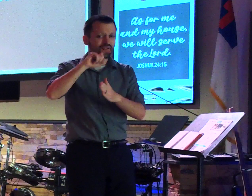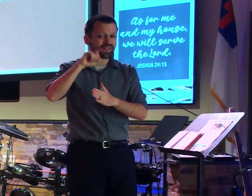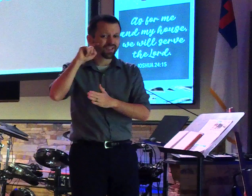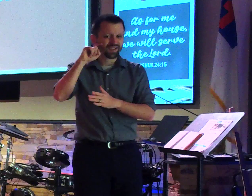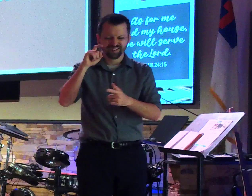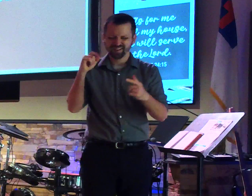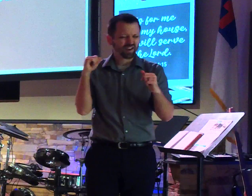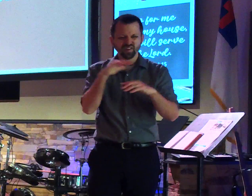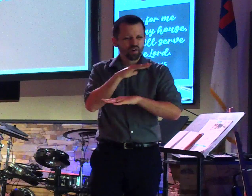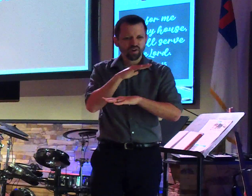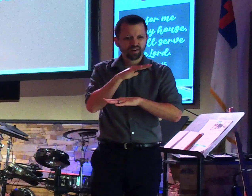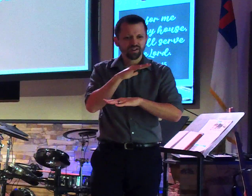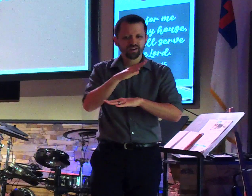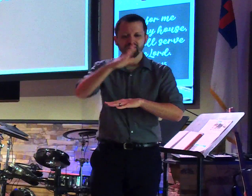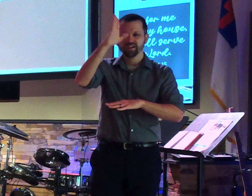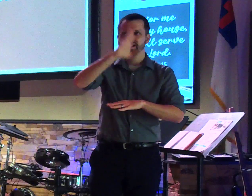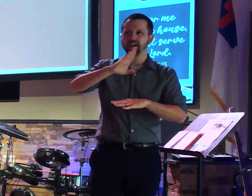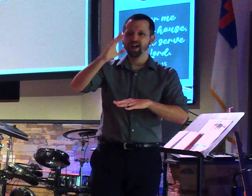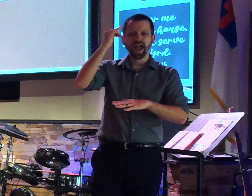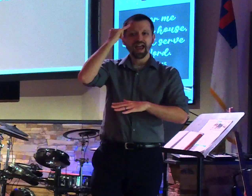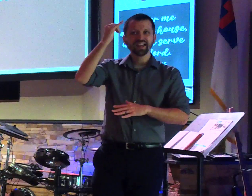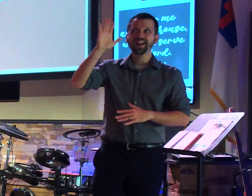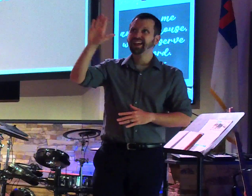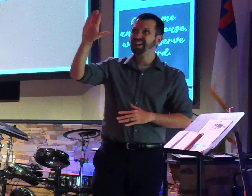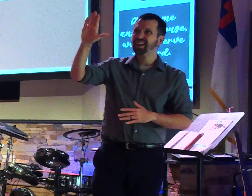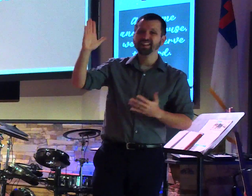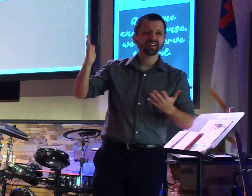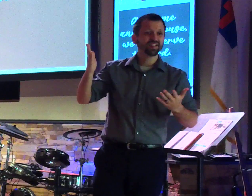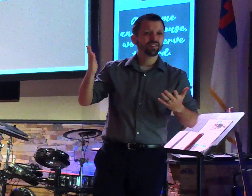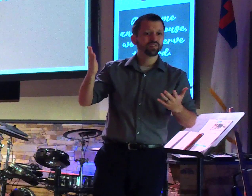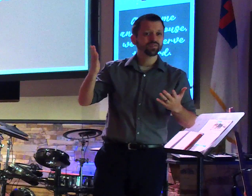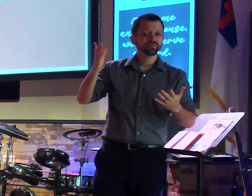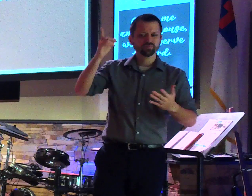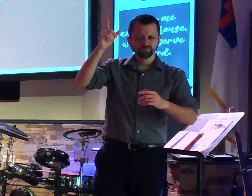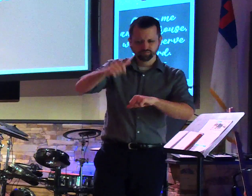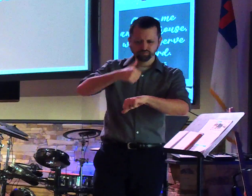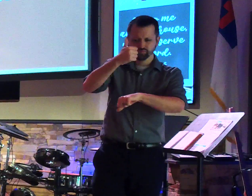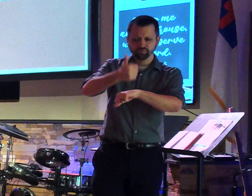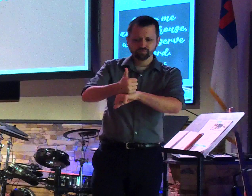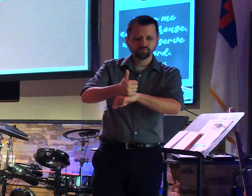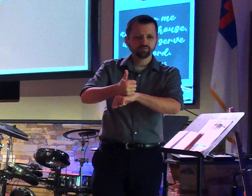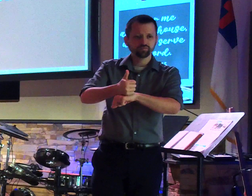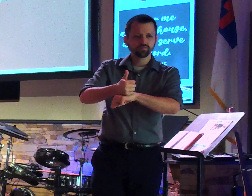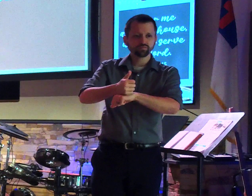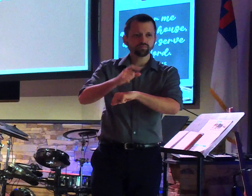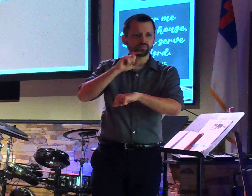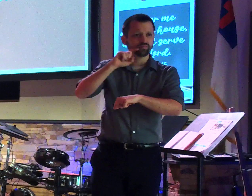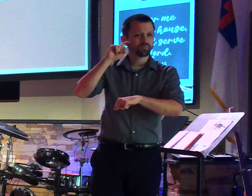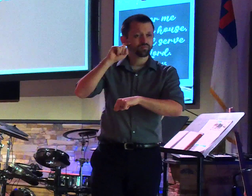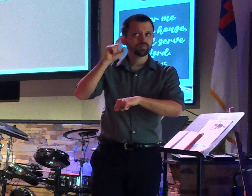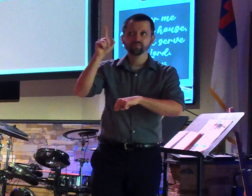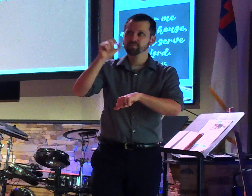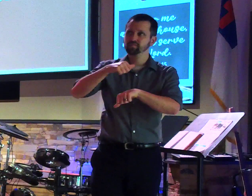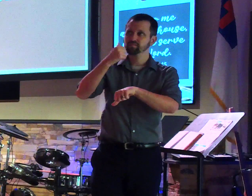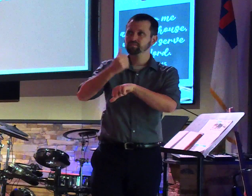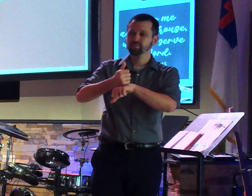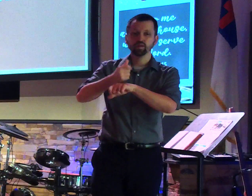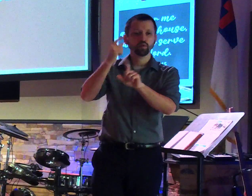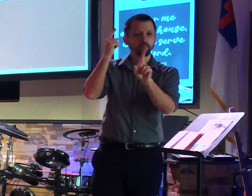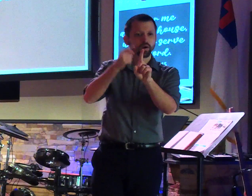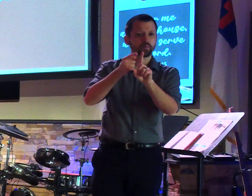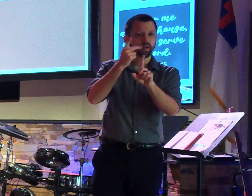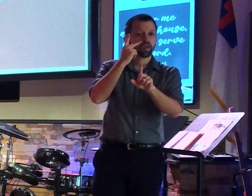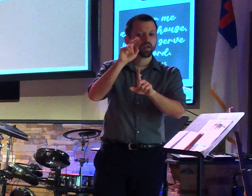dirty. It was God's idea. And God's the one that implemented that, and he did it for a reason. He did it for a purpose. Look at